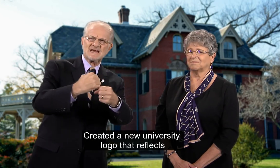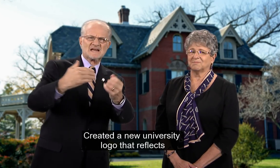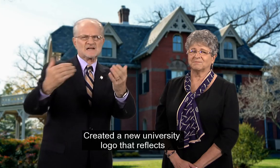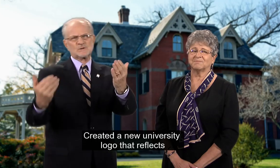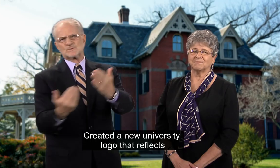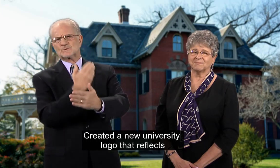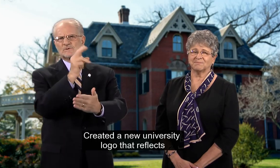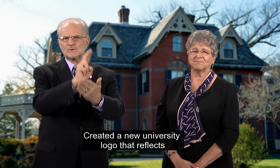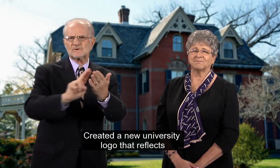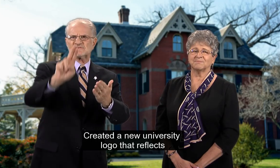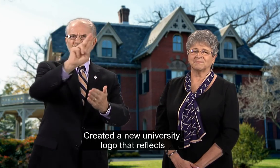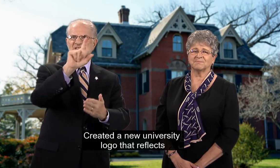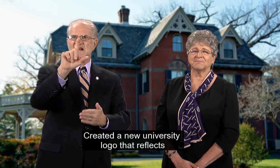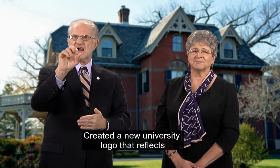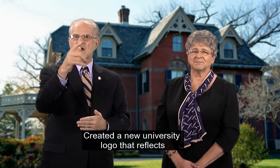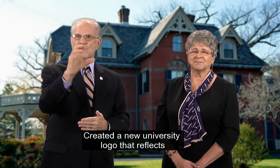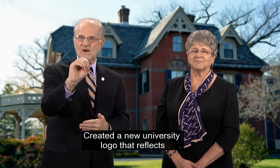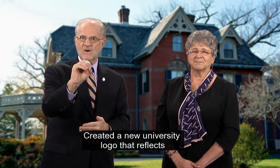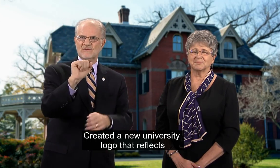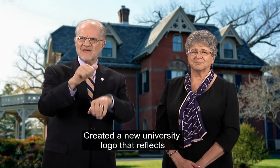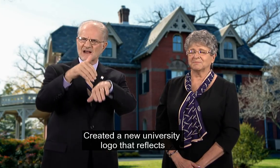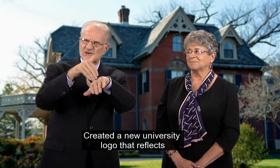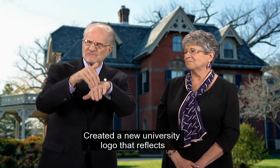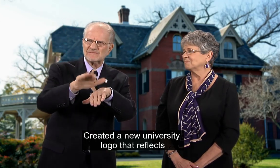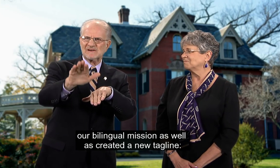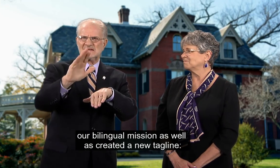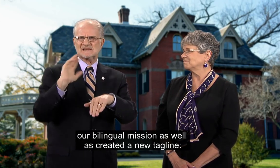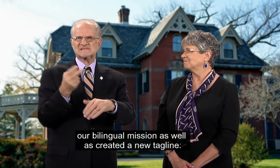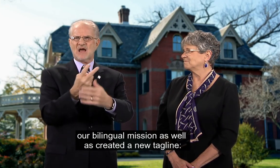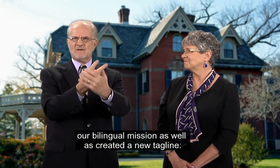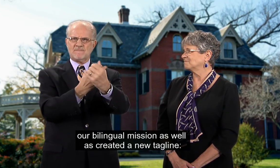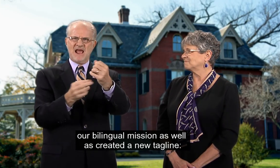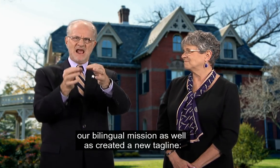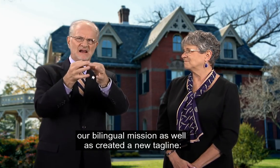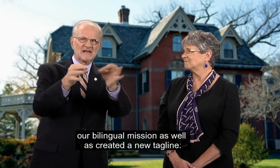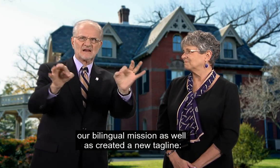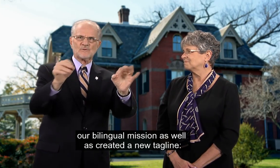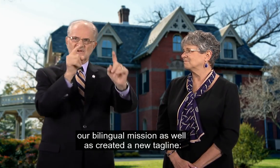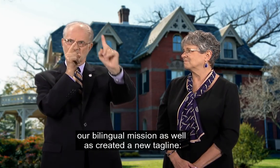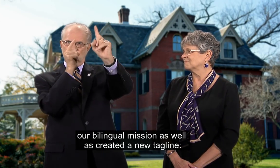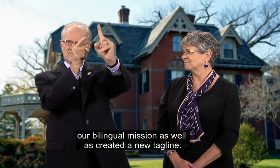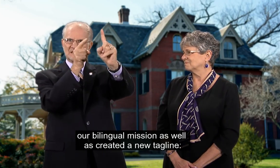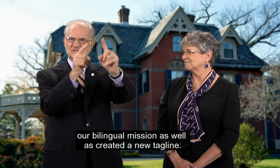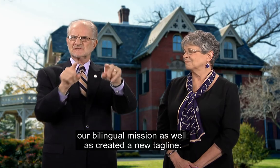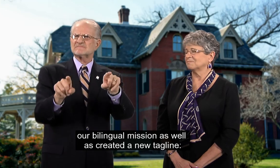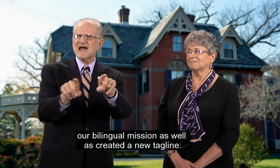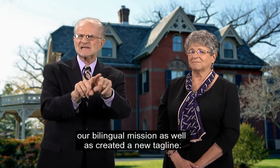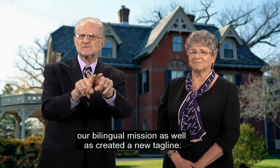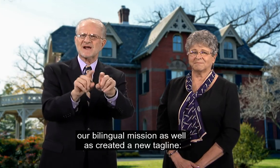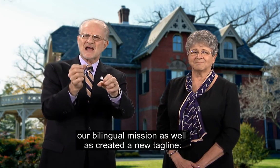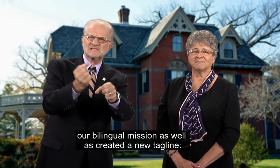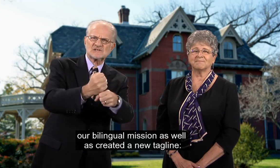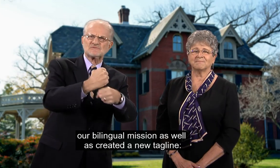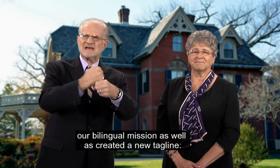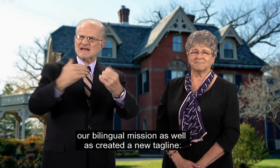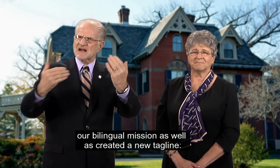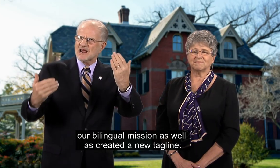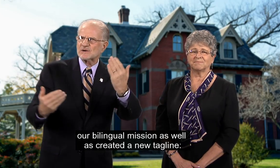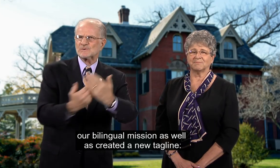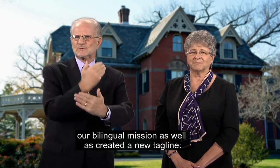Created a new university logo that reflects our bilingual mission. As well as created a